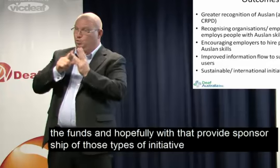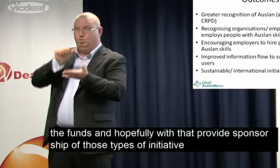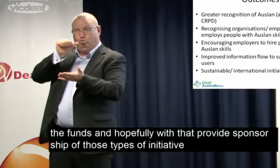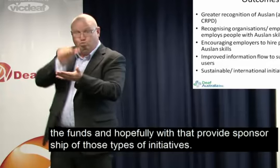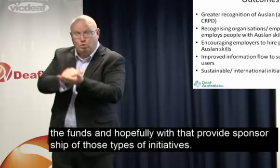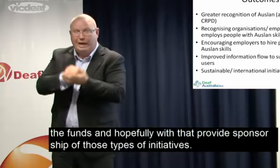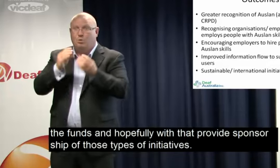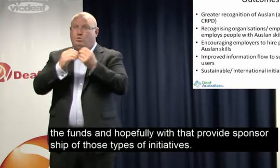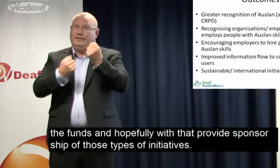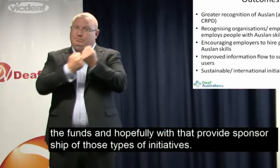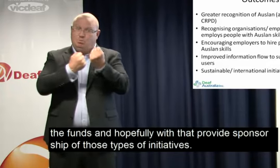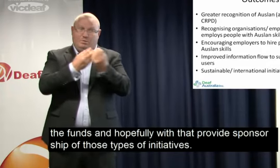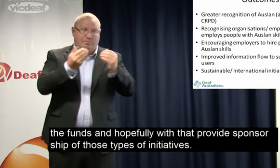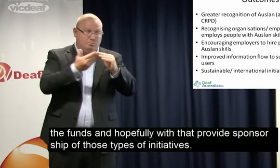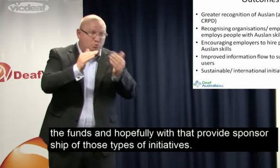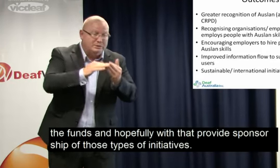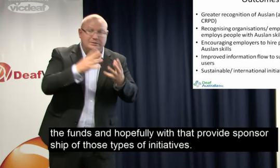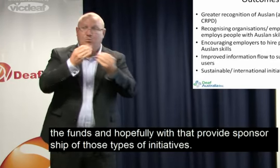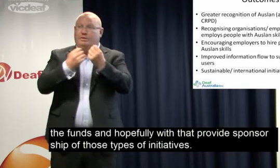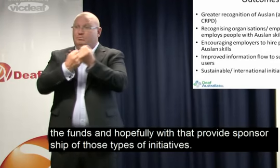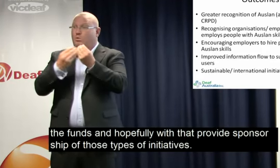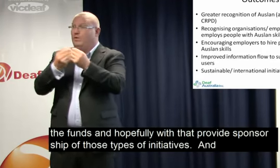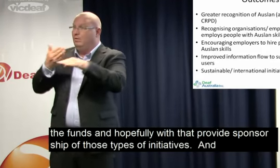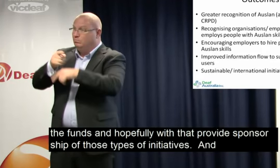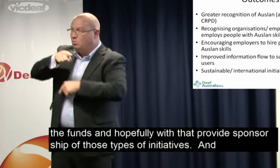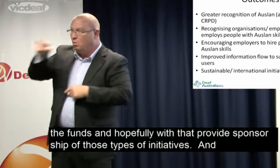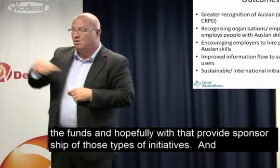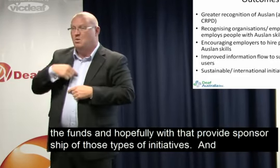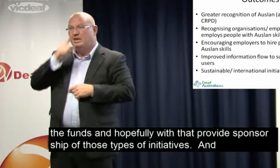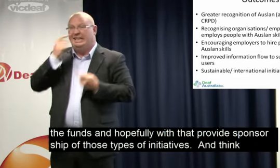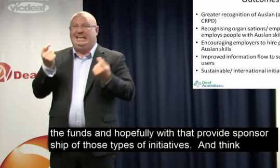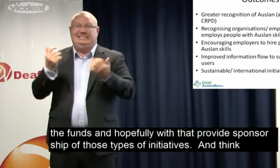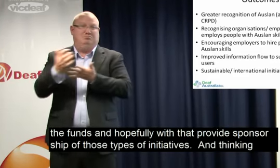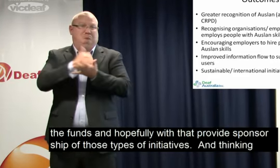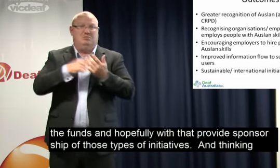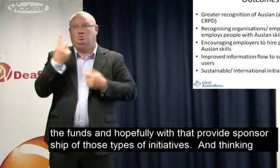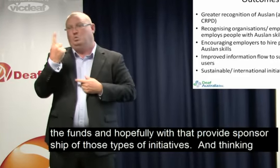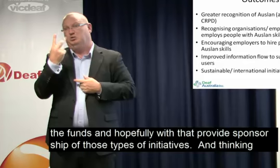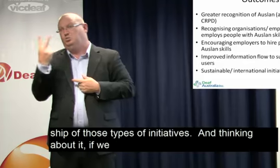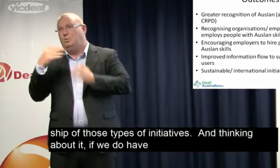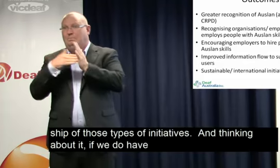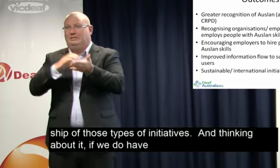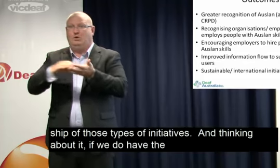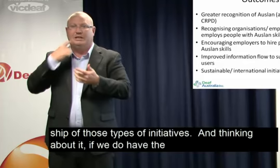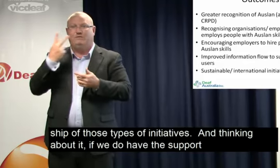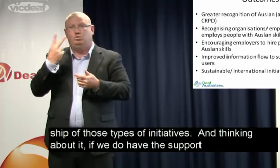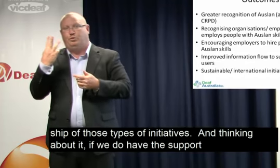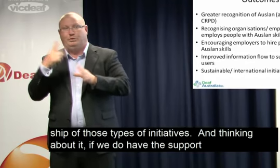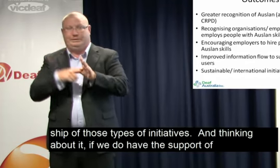And having a think about, if we do have the support of the community and employers and companies, we could easily raise $1 to $2